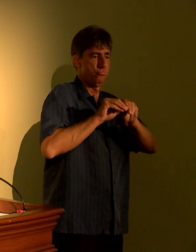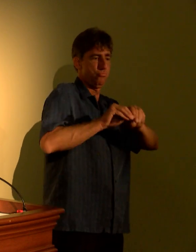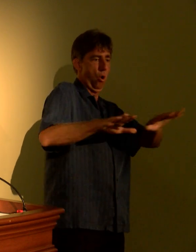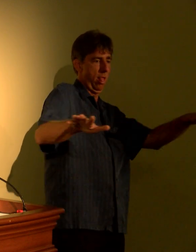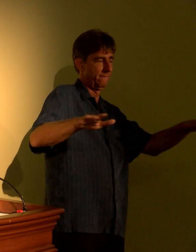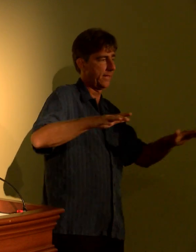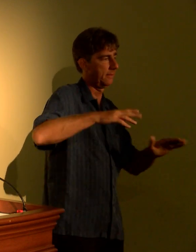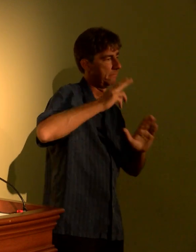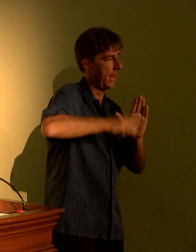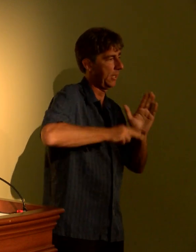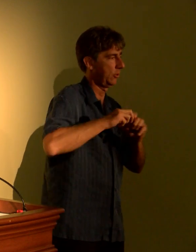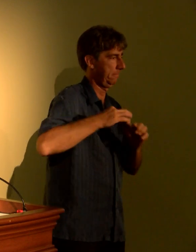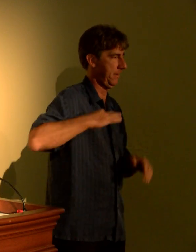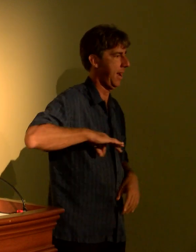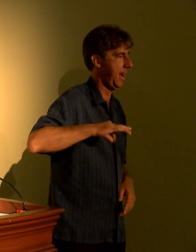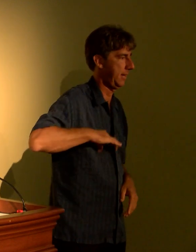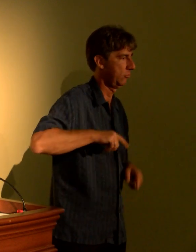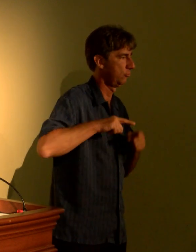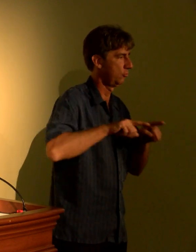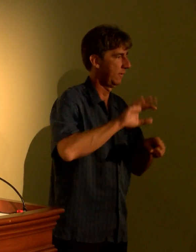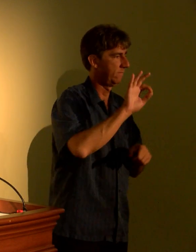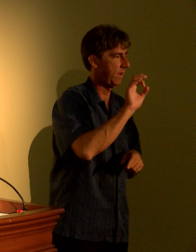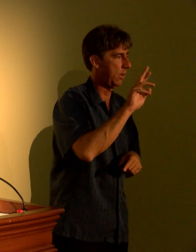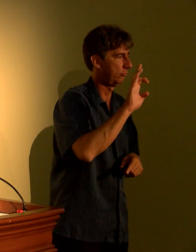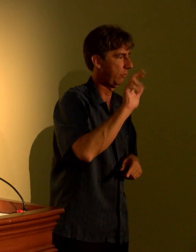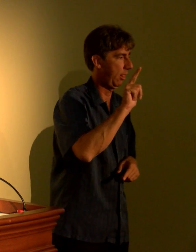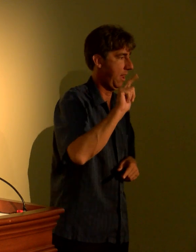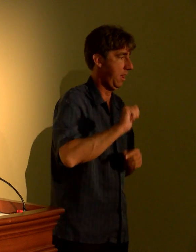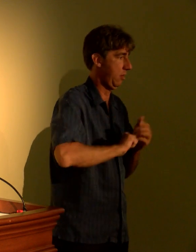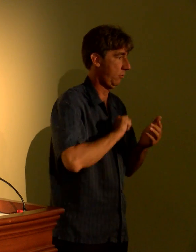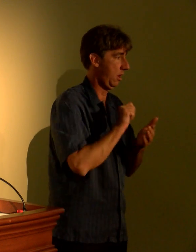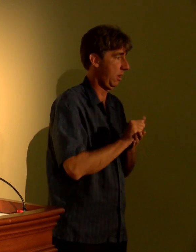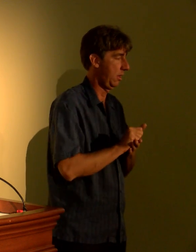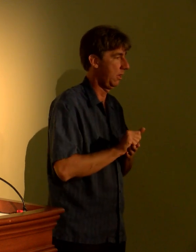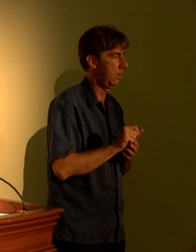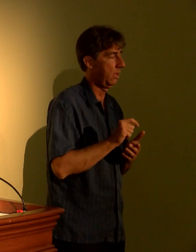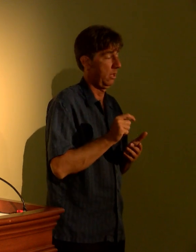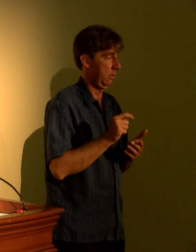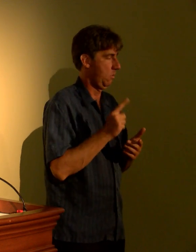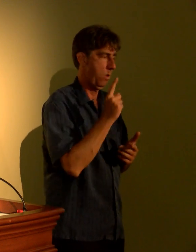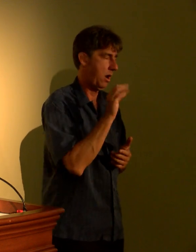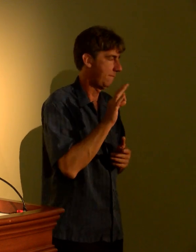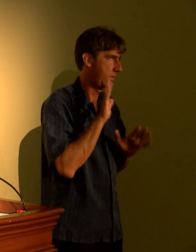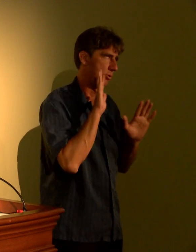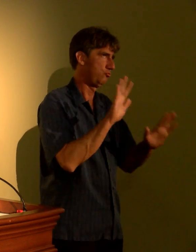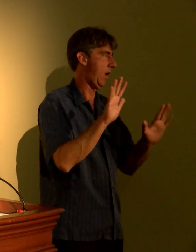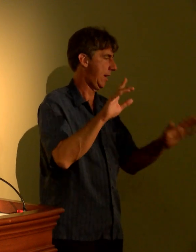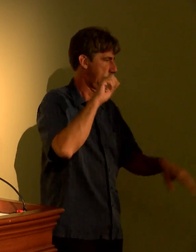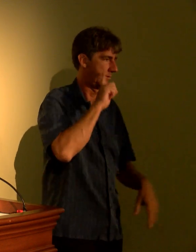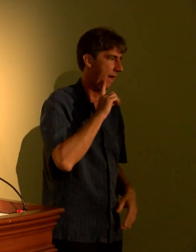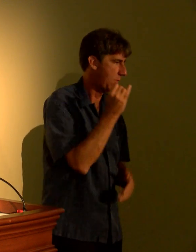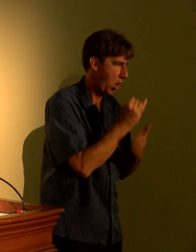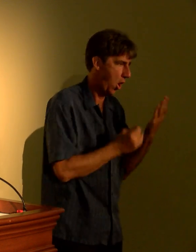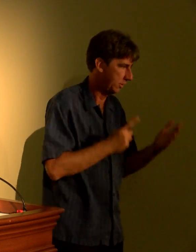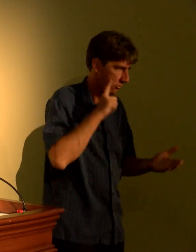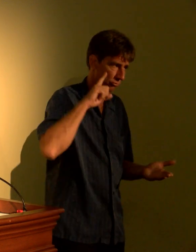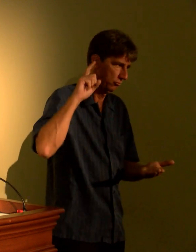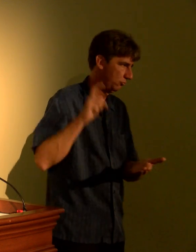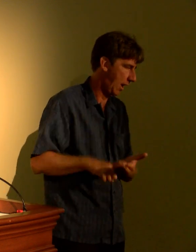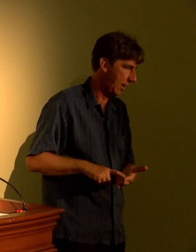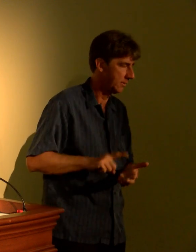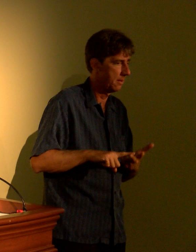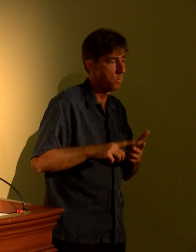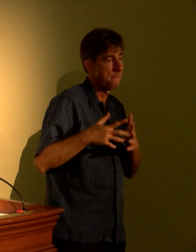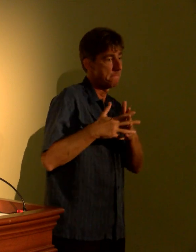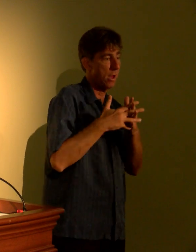federal era. He's widely recognized as one of the greatest deaf artists, certainly one of America's great folk painters,